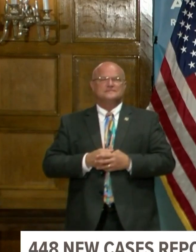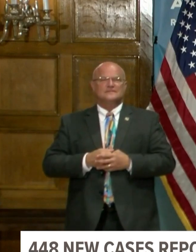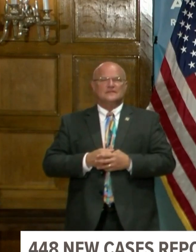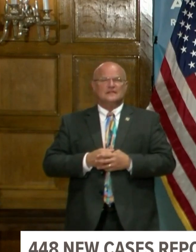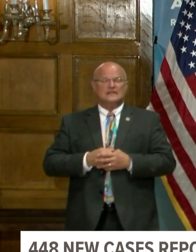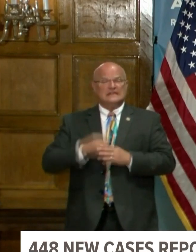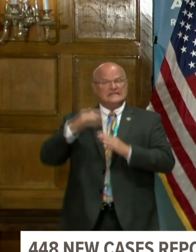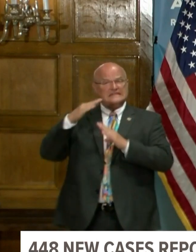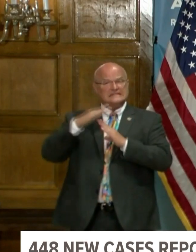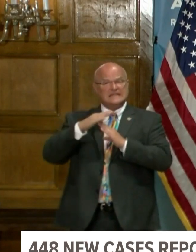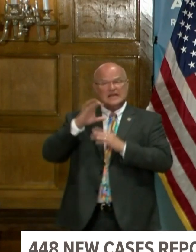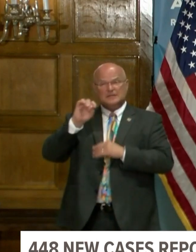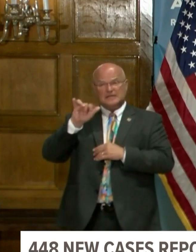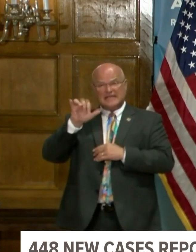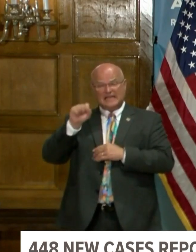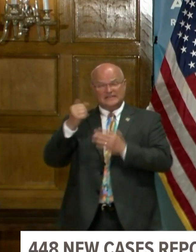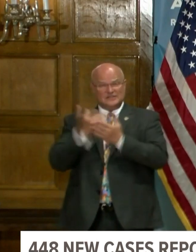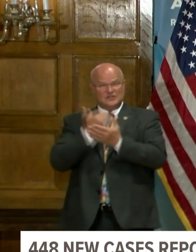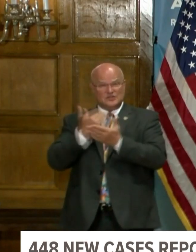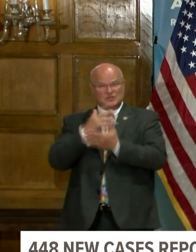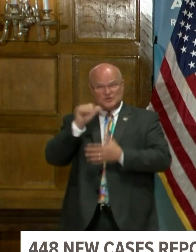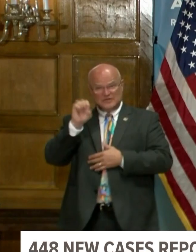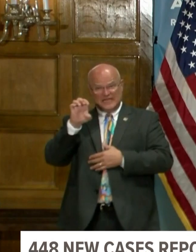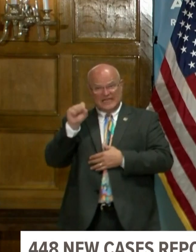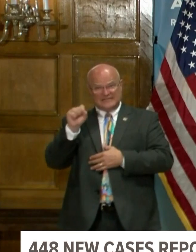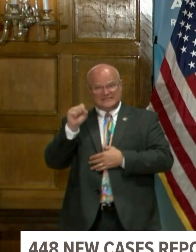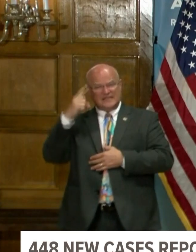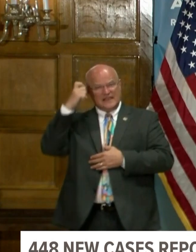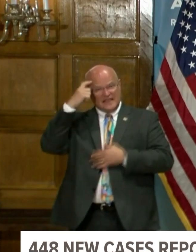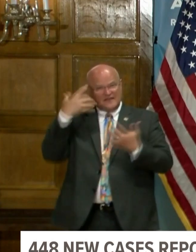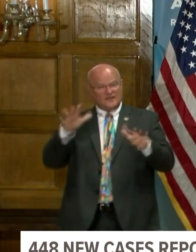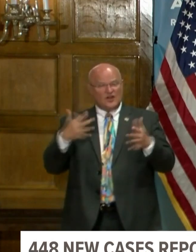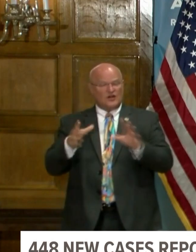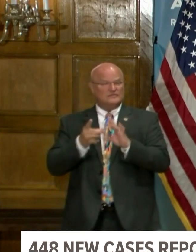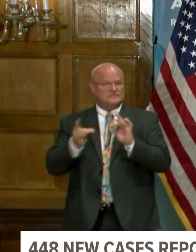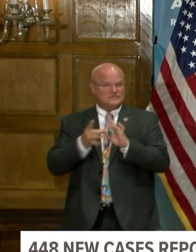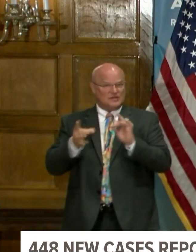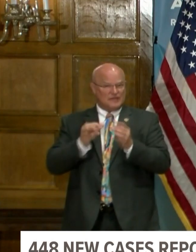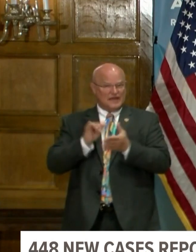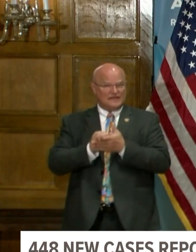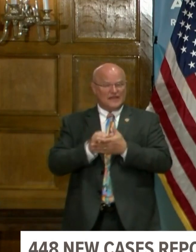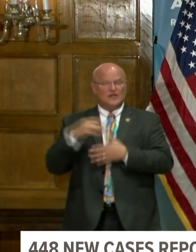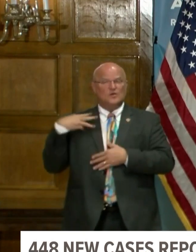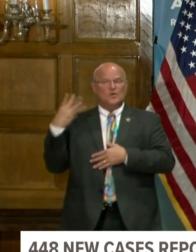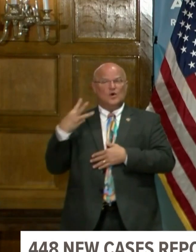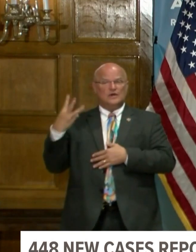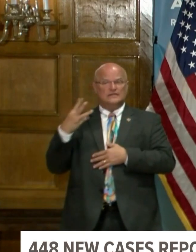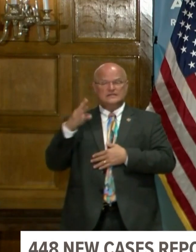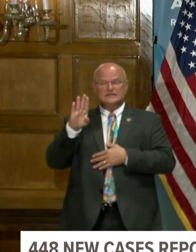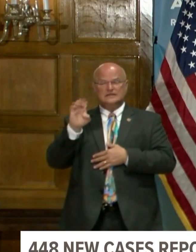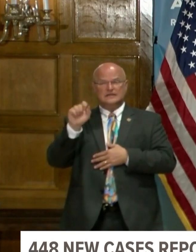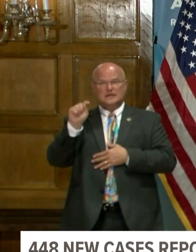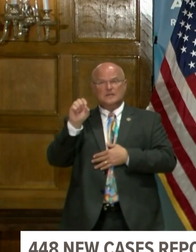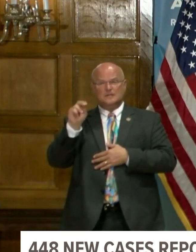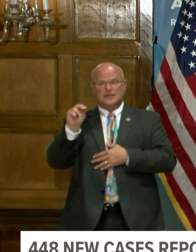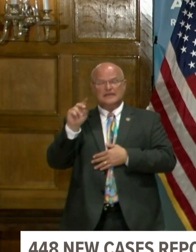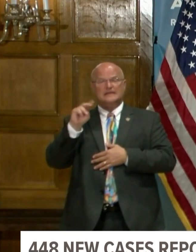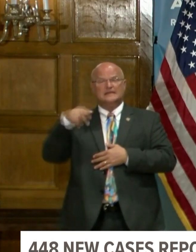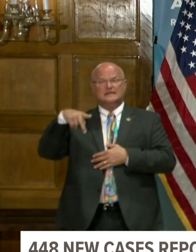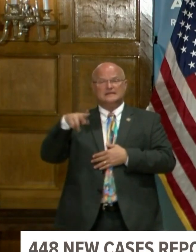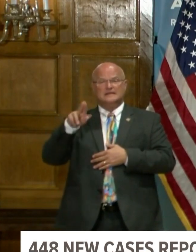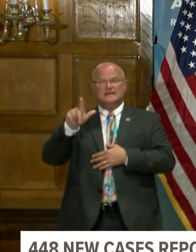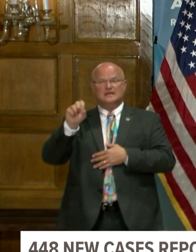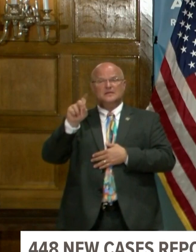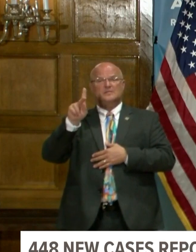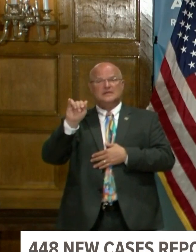The top counties where these new cases are coming from, the governor's already mentioned Washington, Benton, and Pulaski